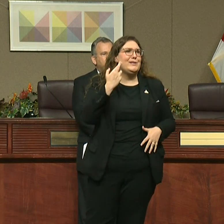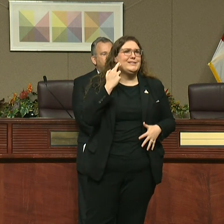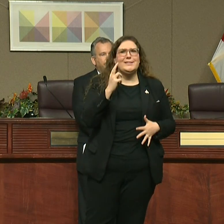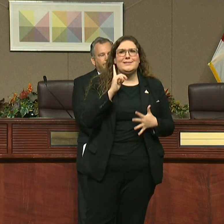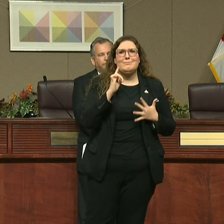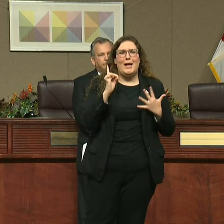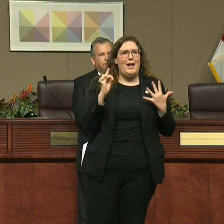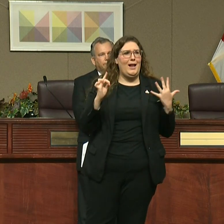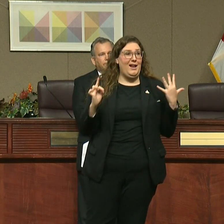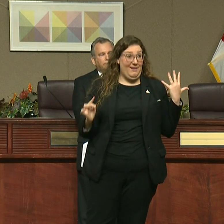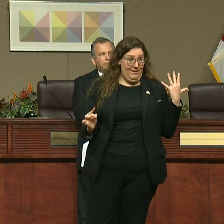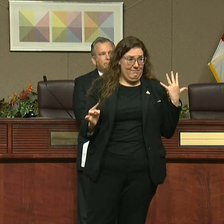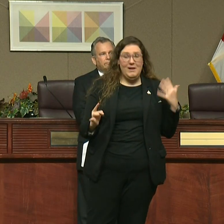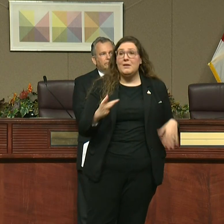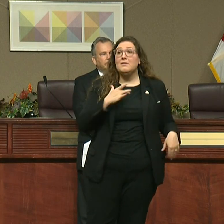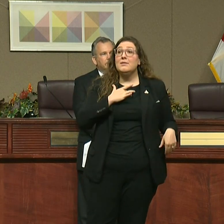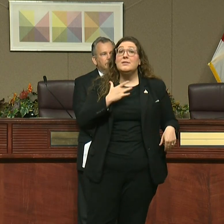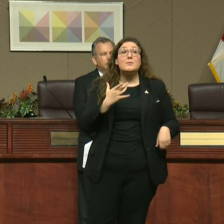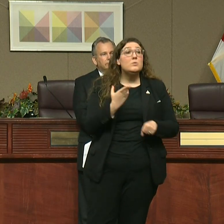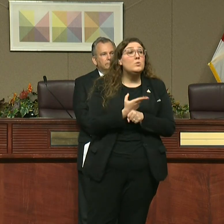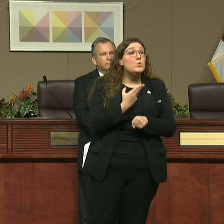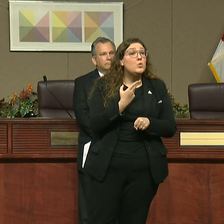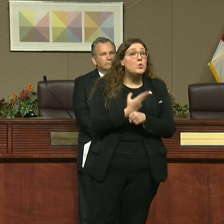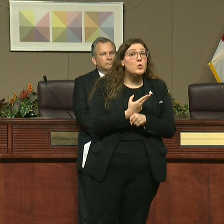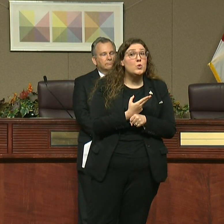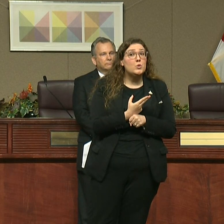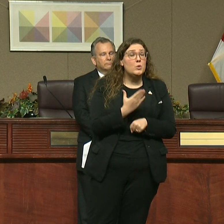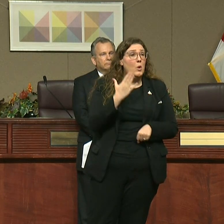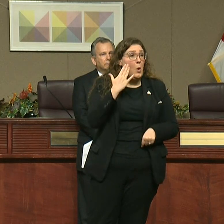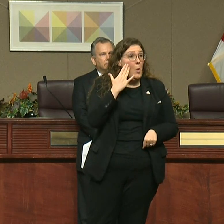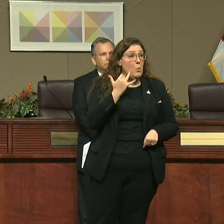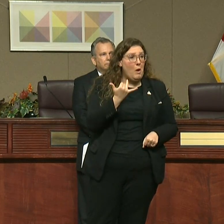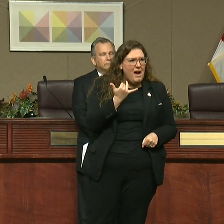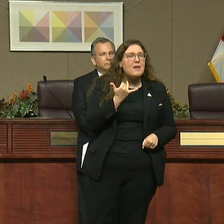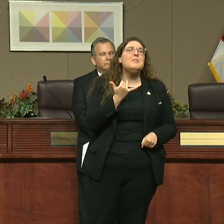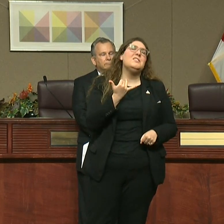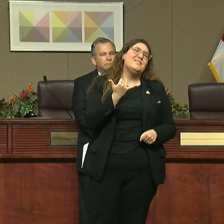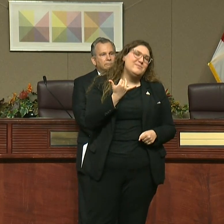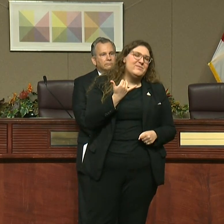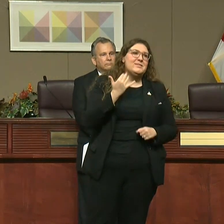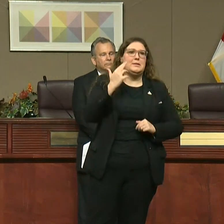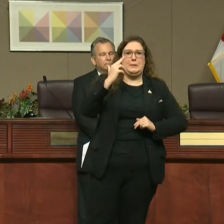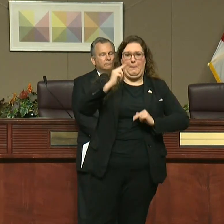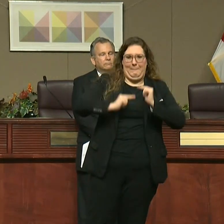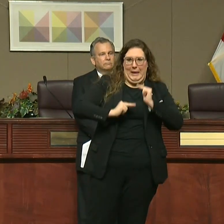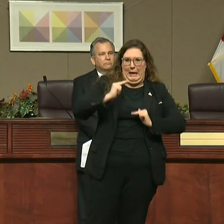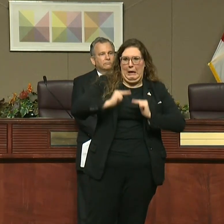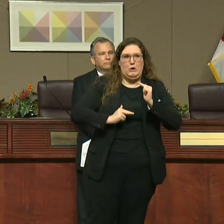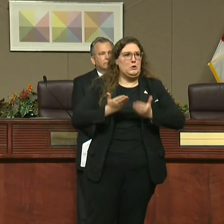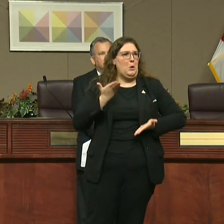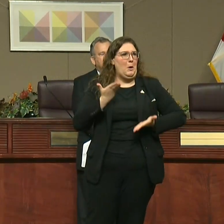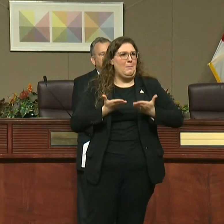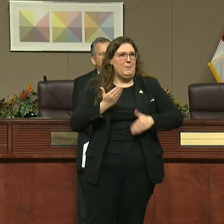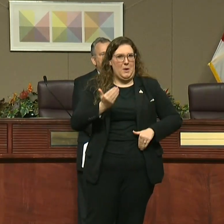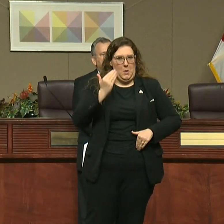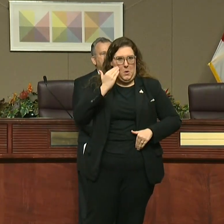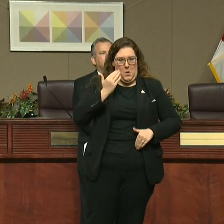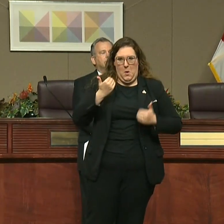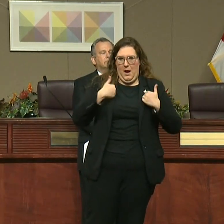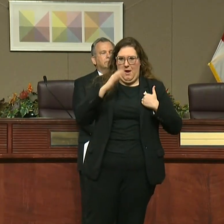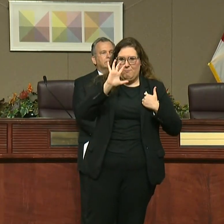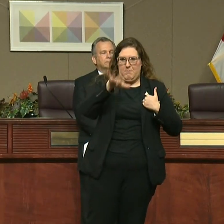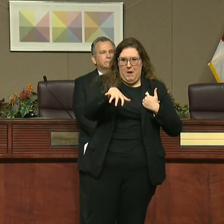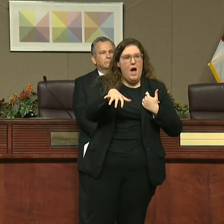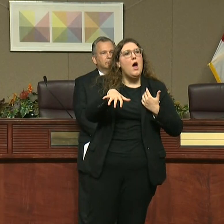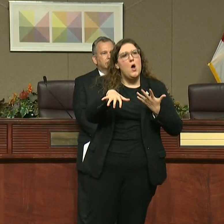they have been used to support the building or expansion of some of our venues here within